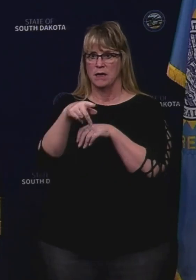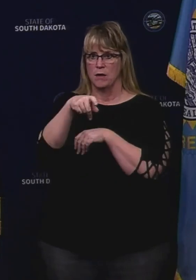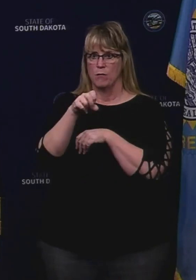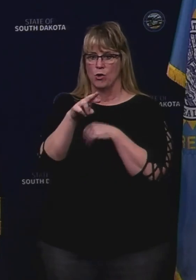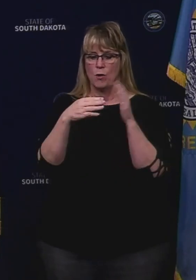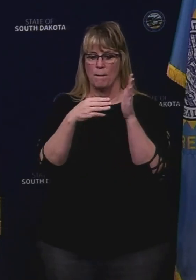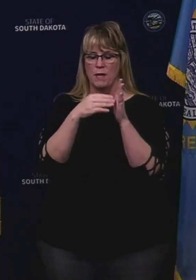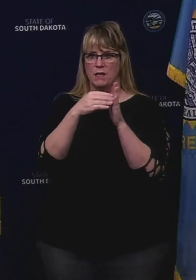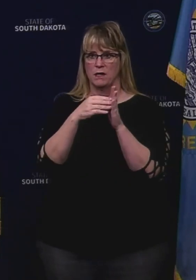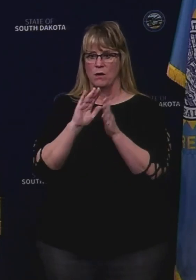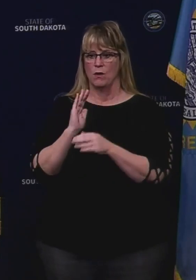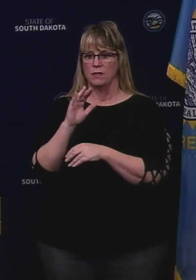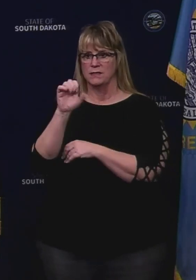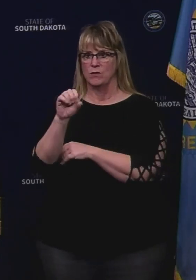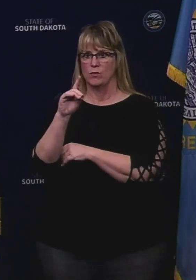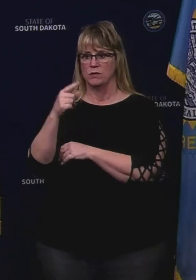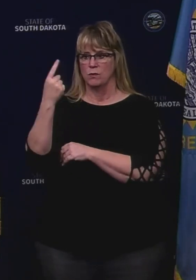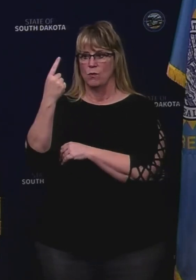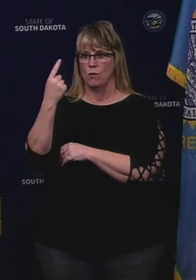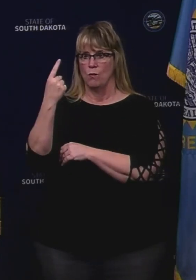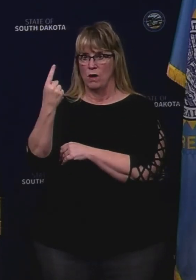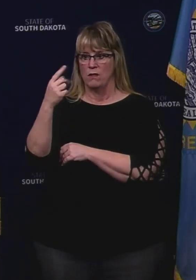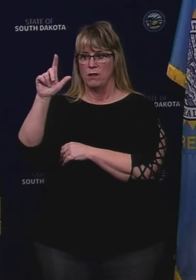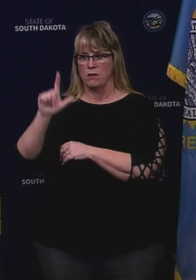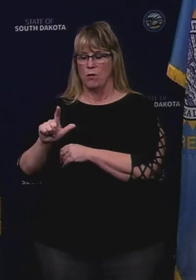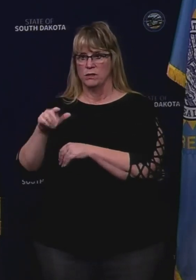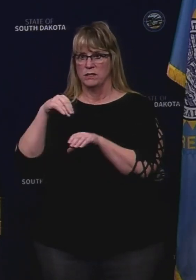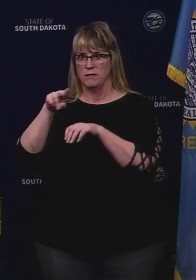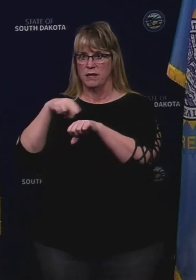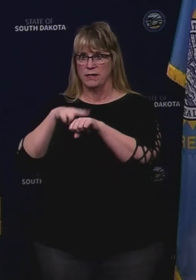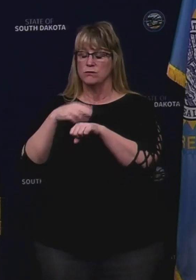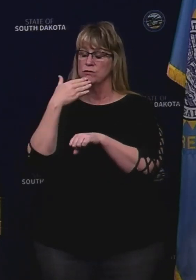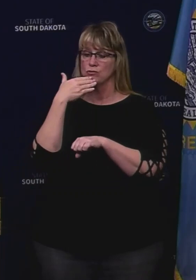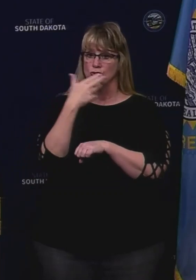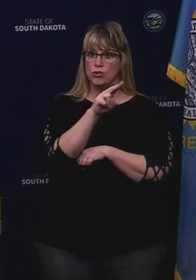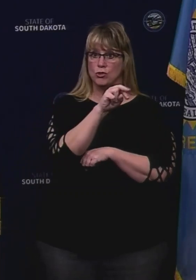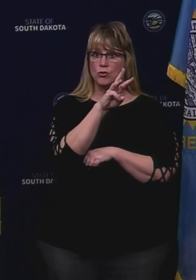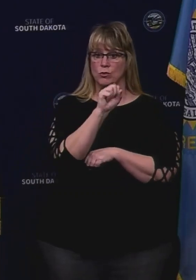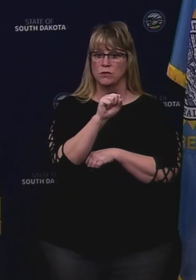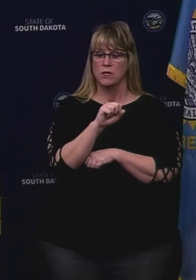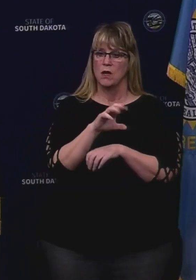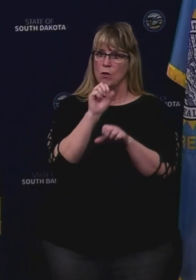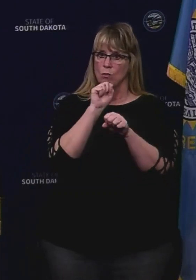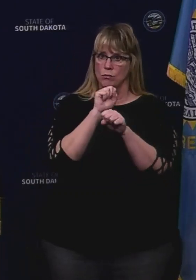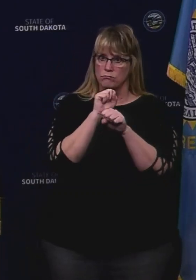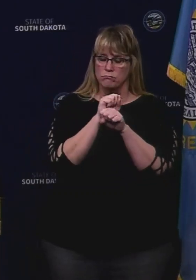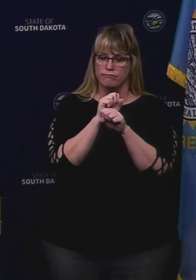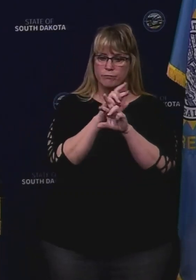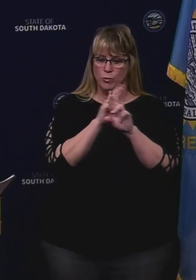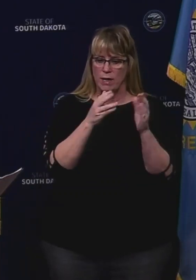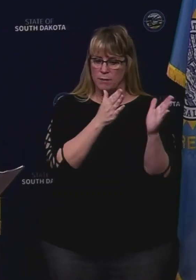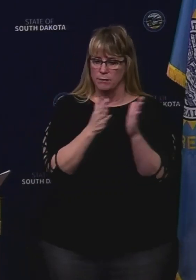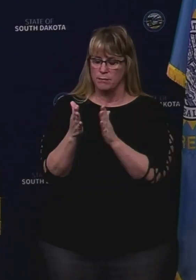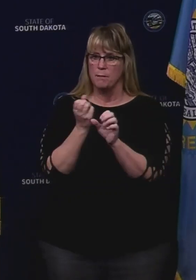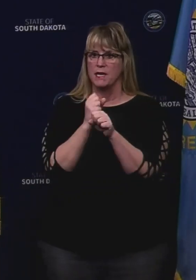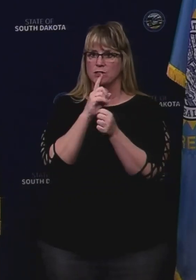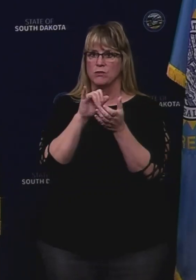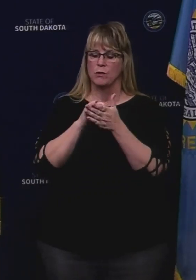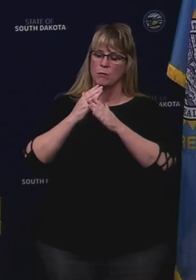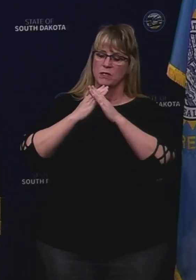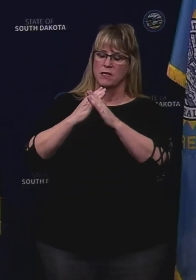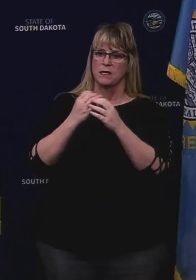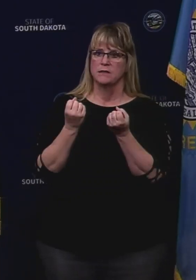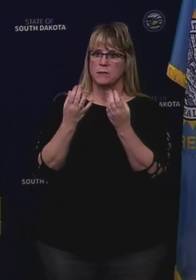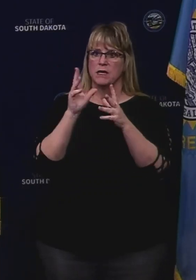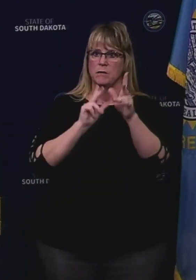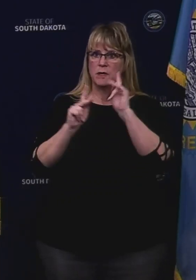the lowest in the nation. That's all good news, and we're going to continue to be proactive in order to make sure we're protecting as many